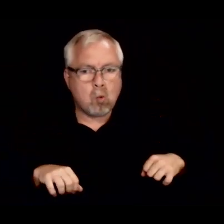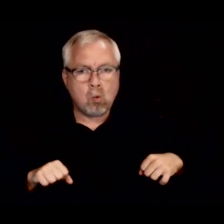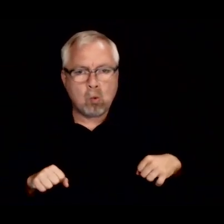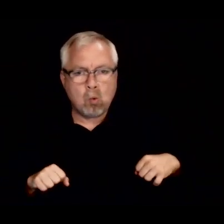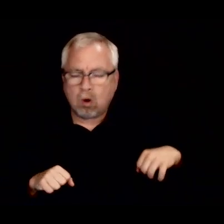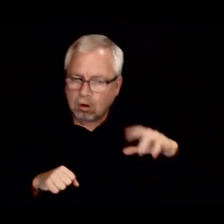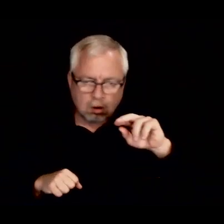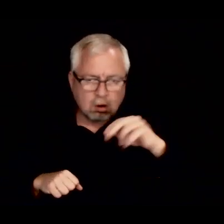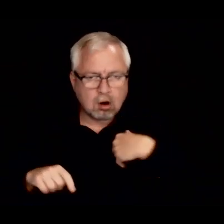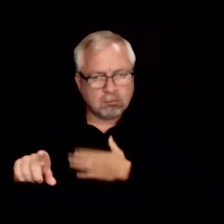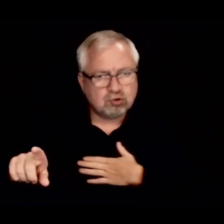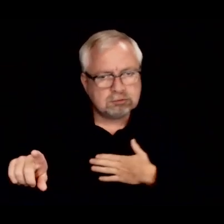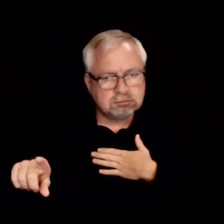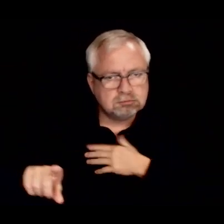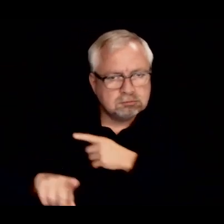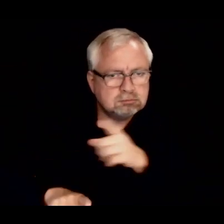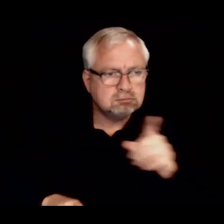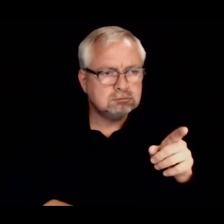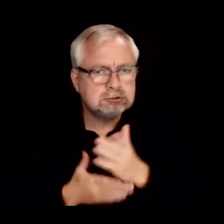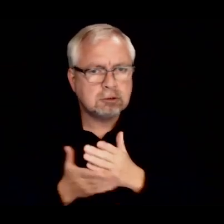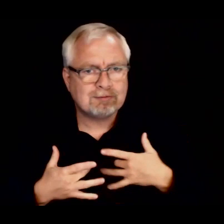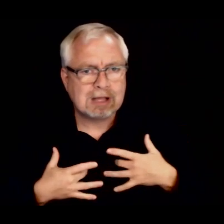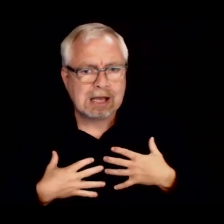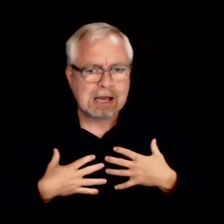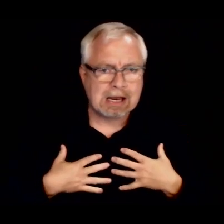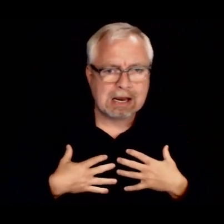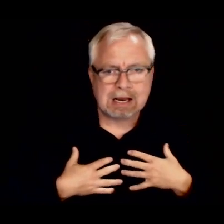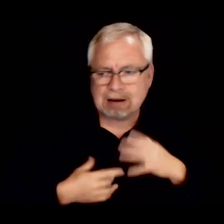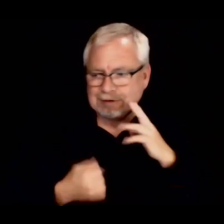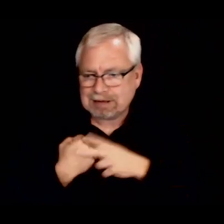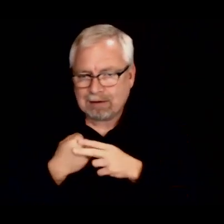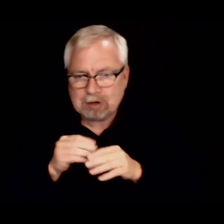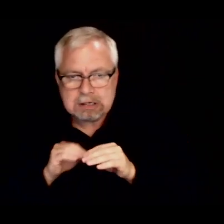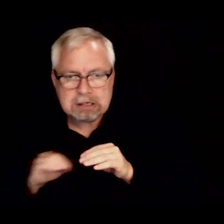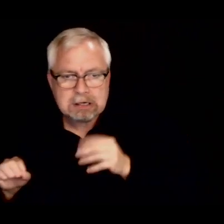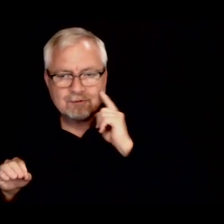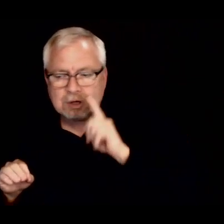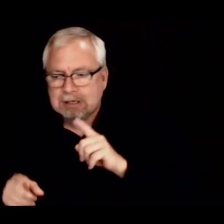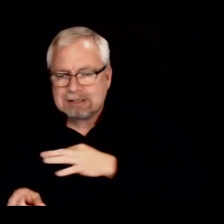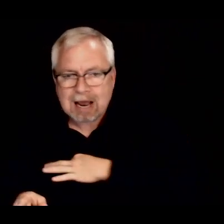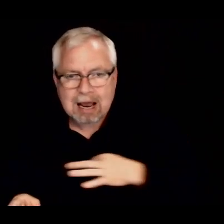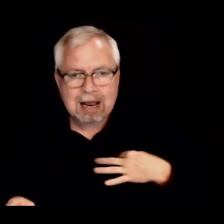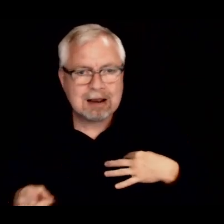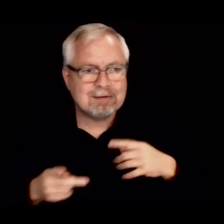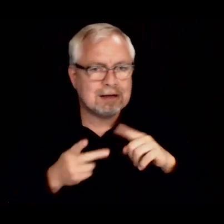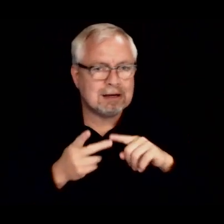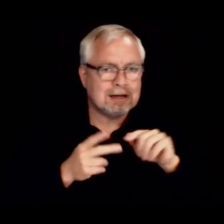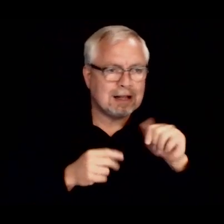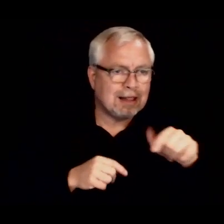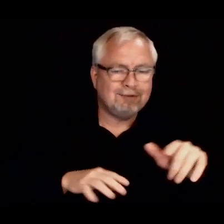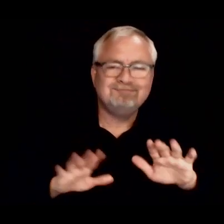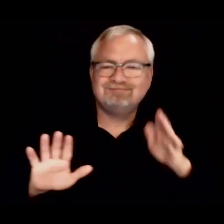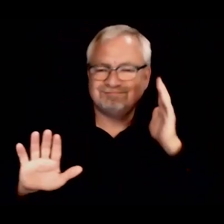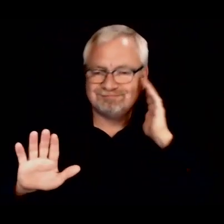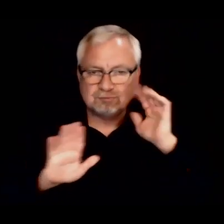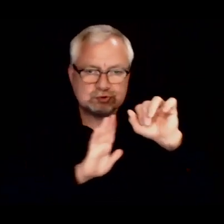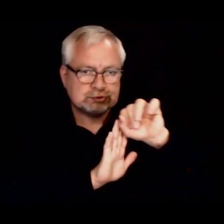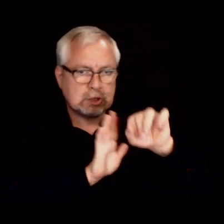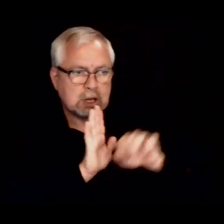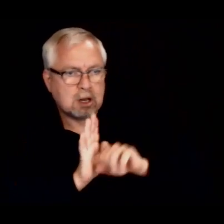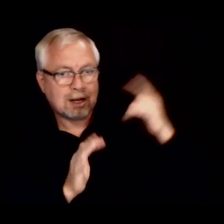to deal with staff and supply issues, but that's part of why we have the statewide system set up